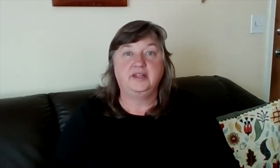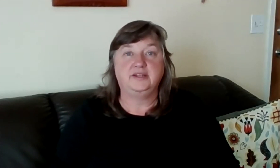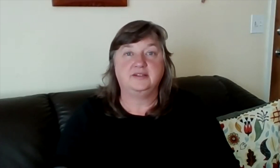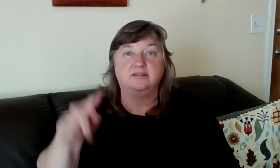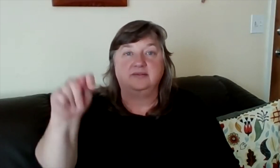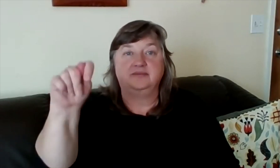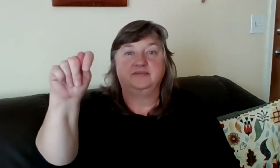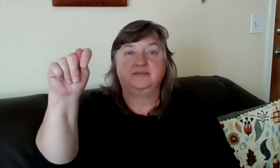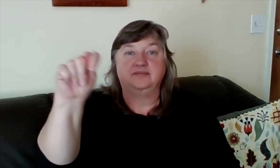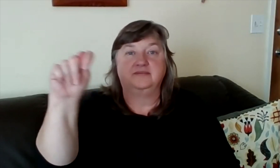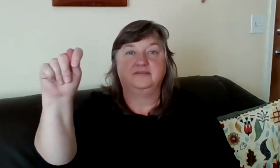toilet,